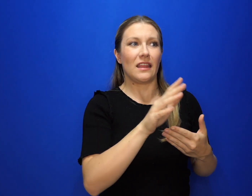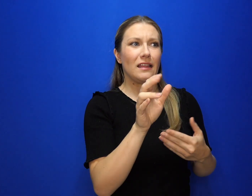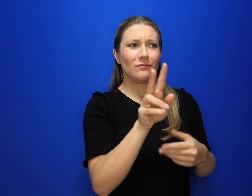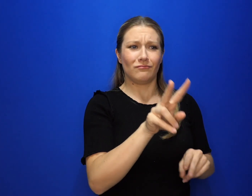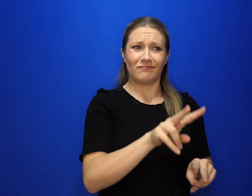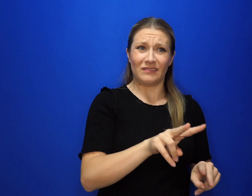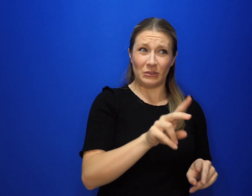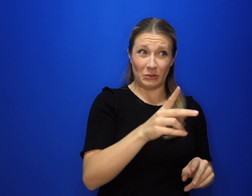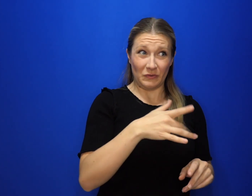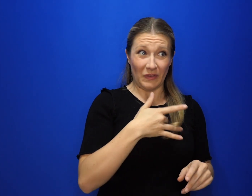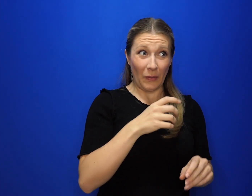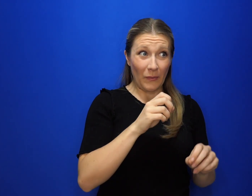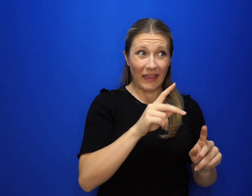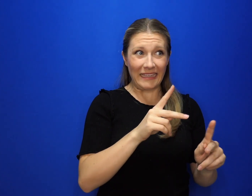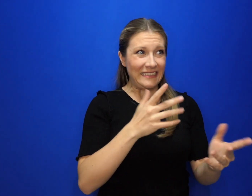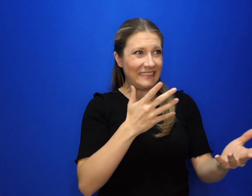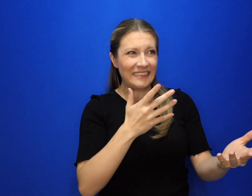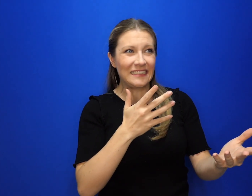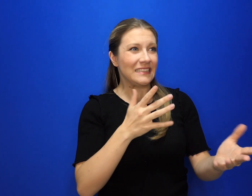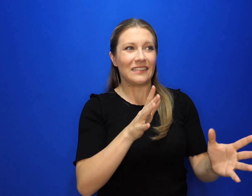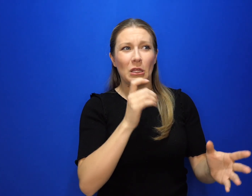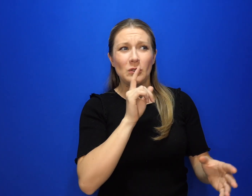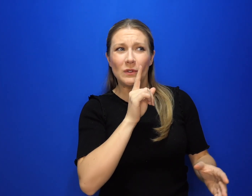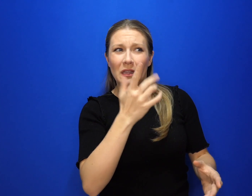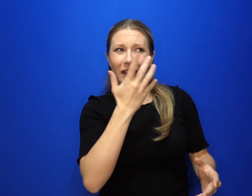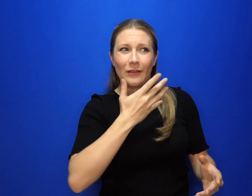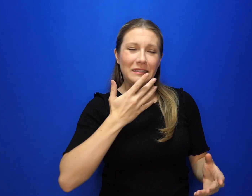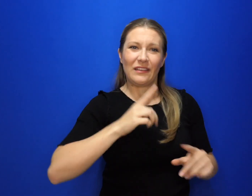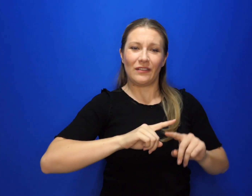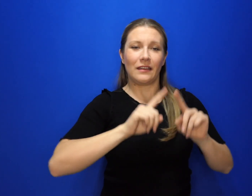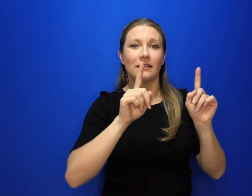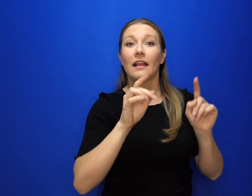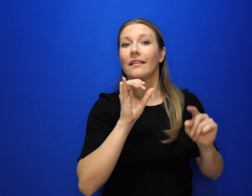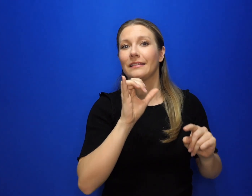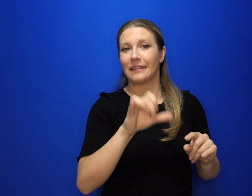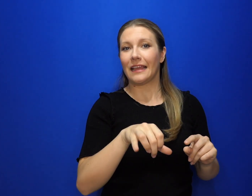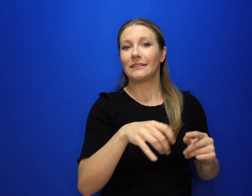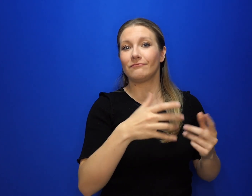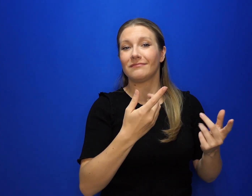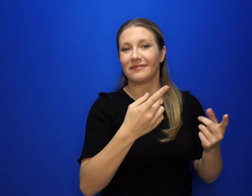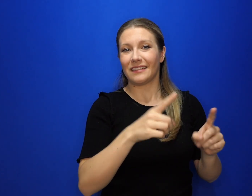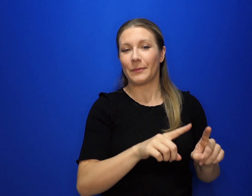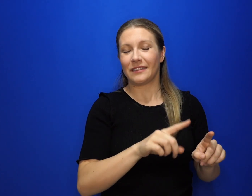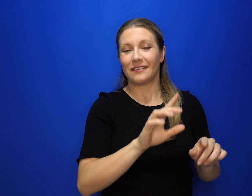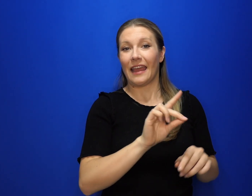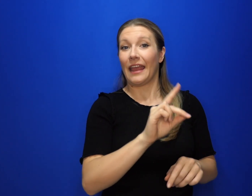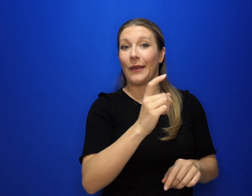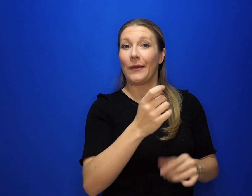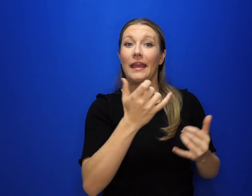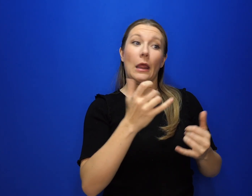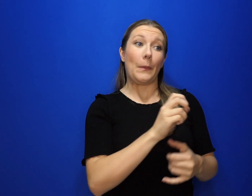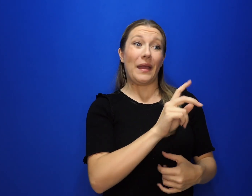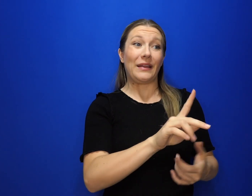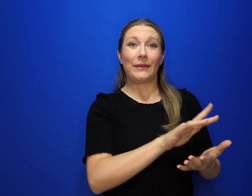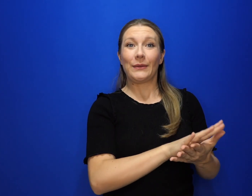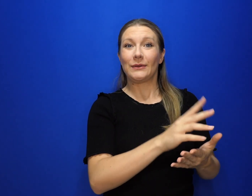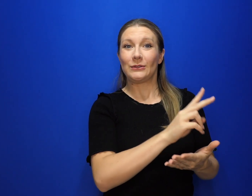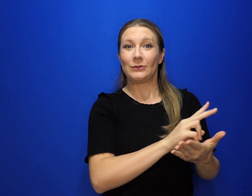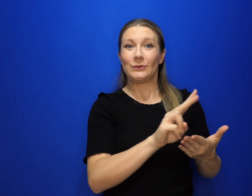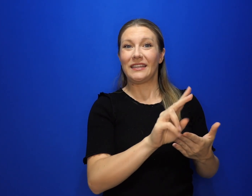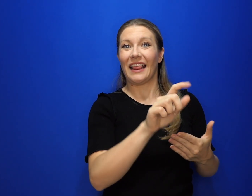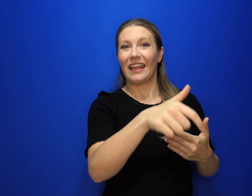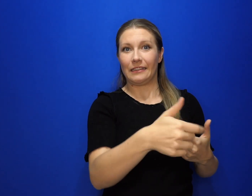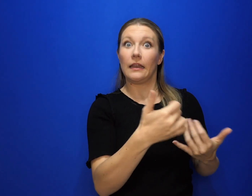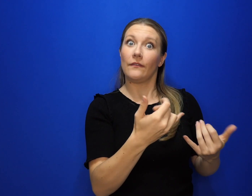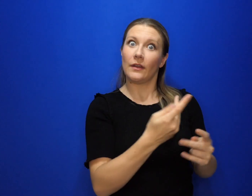look, do you feel okay? See, and there's a new diagnosis and now you get to go back to school 2 weeks